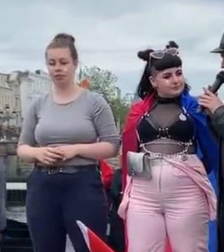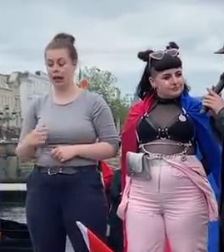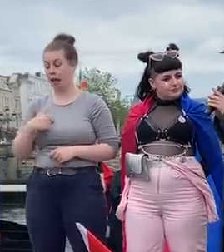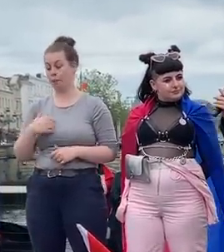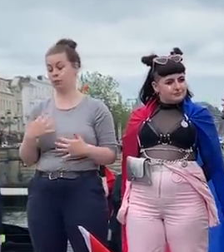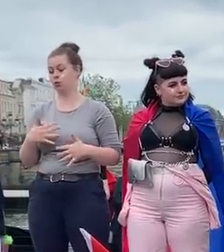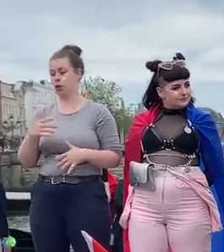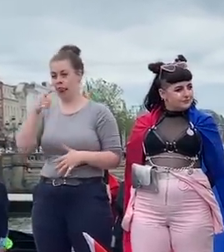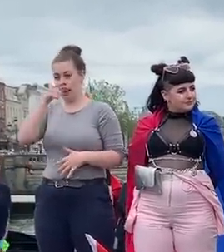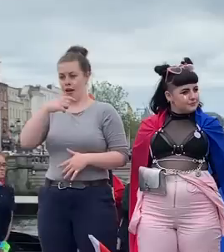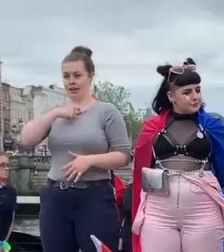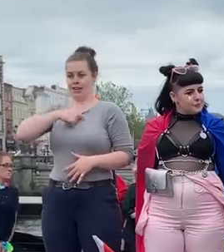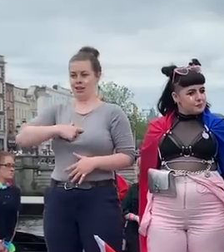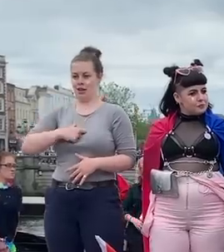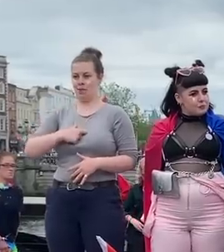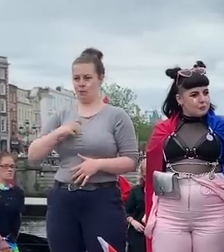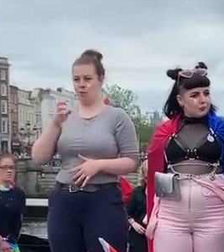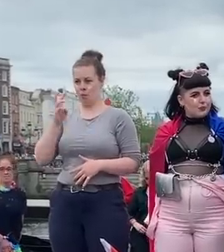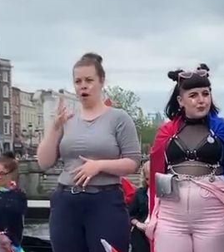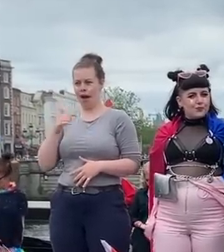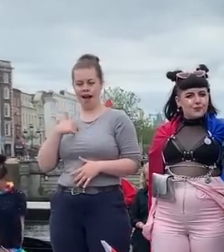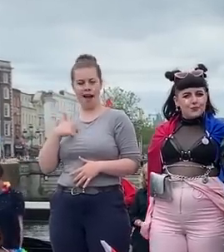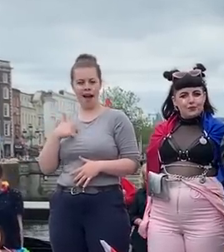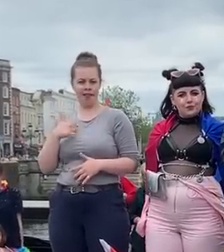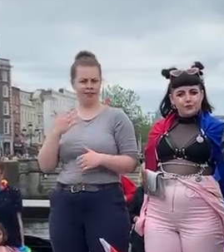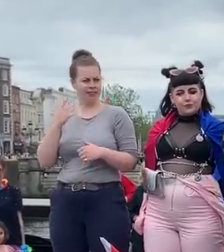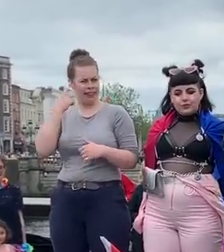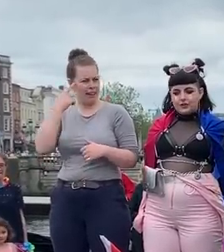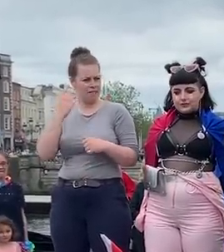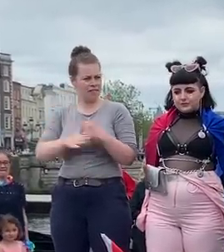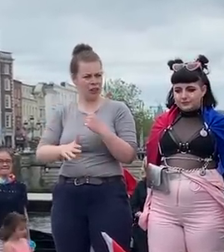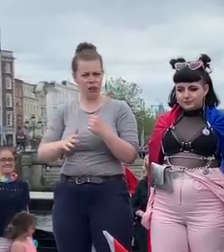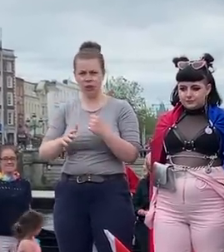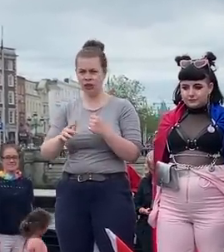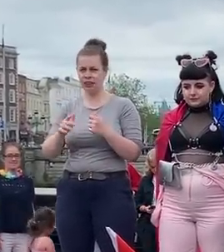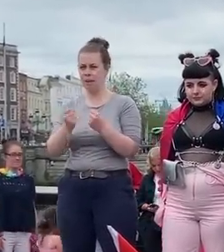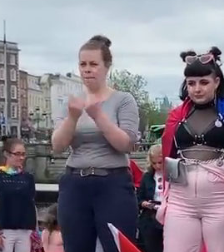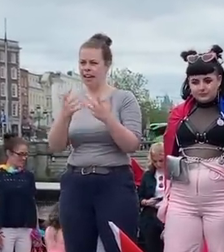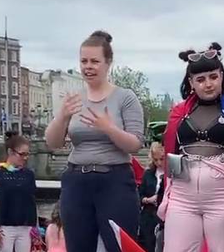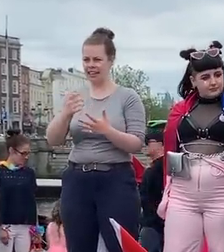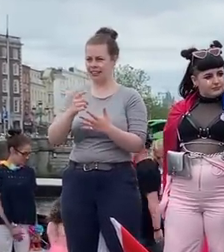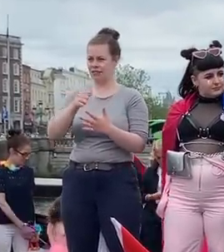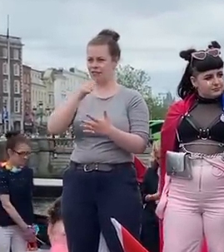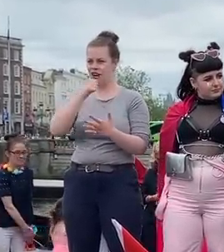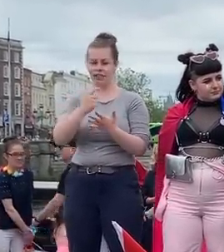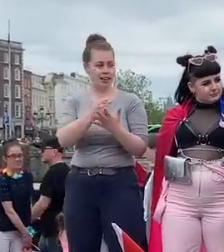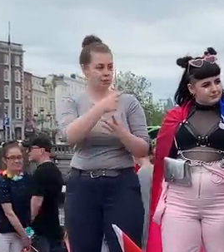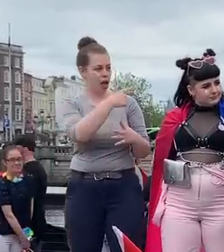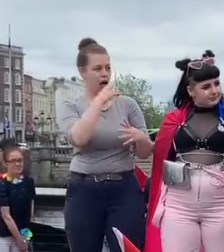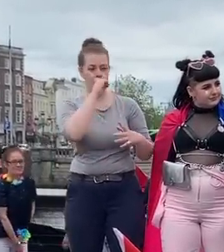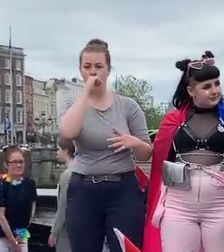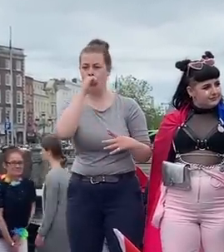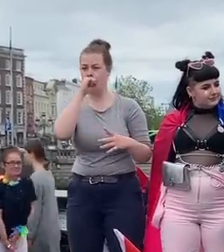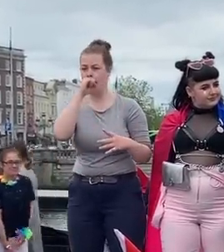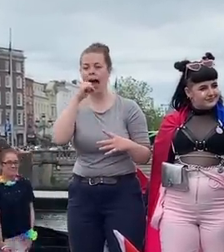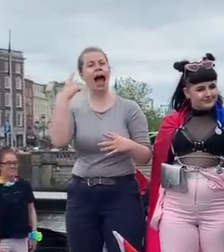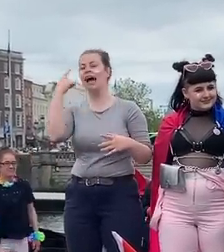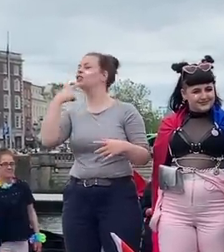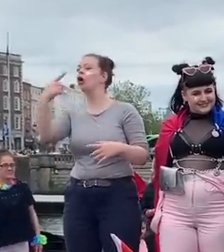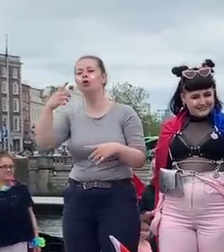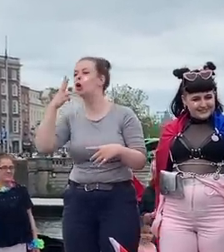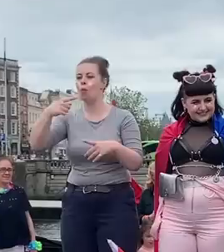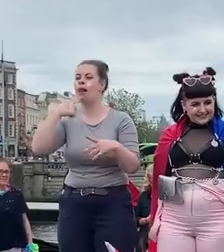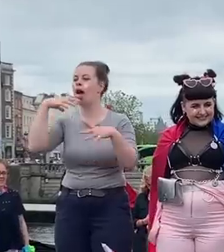lucky enough to be that person. I've had, I don't know, about a dozen first prides at this stage. I told you it would